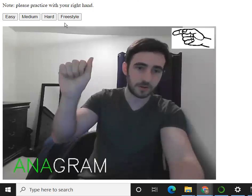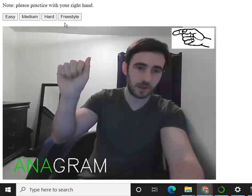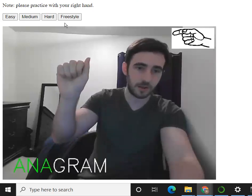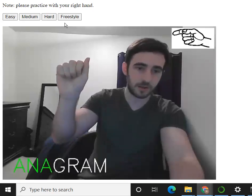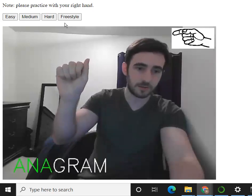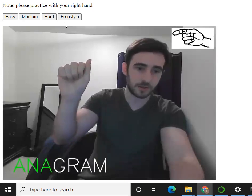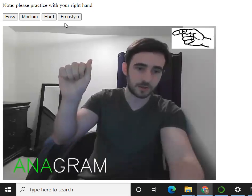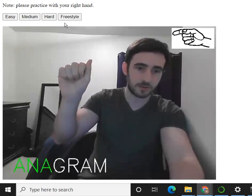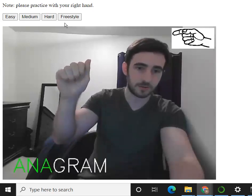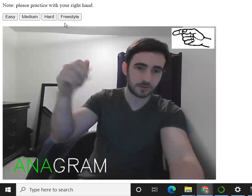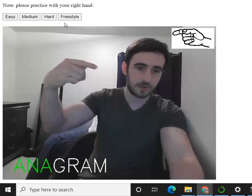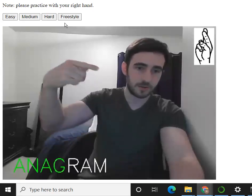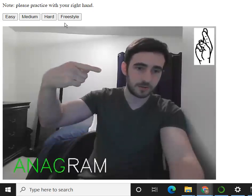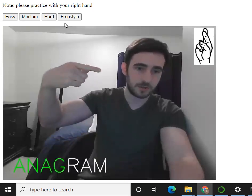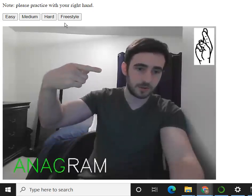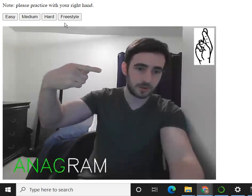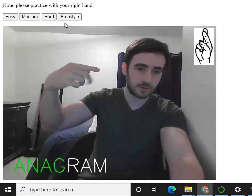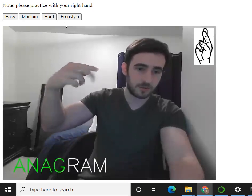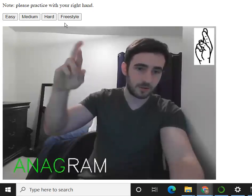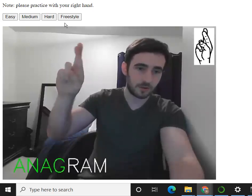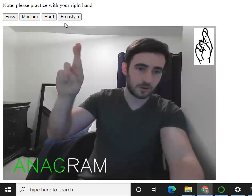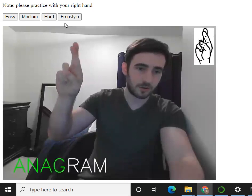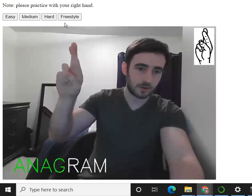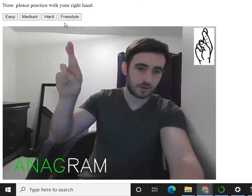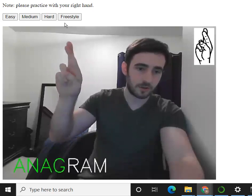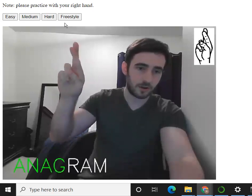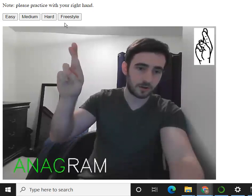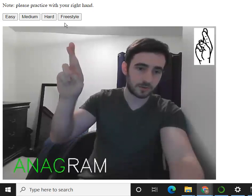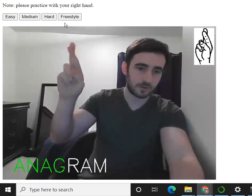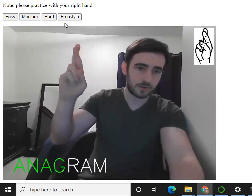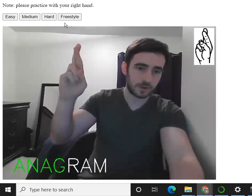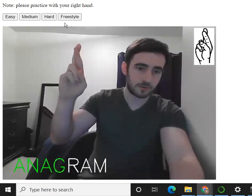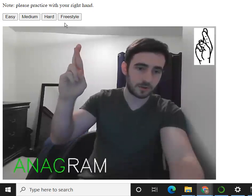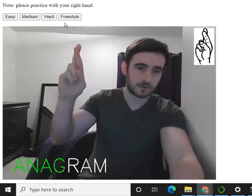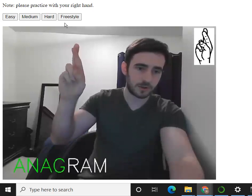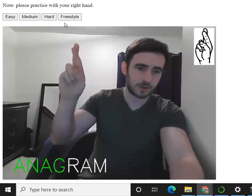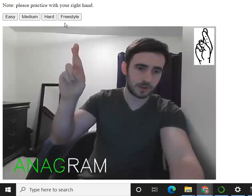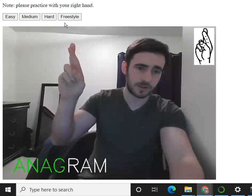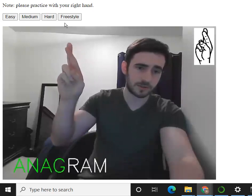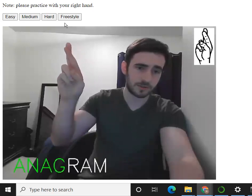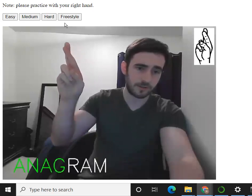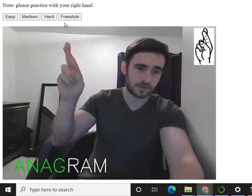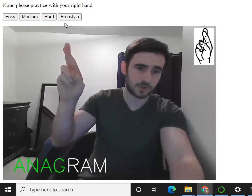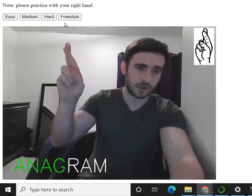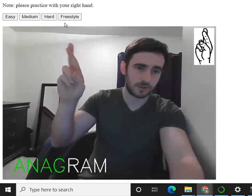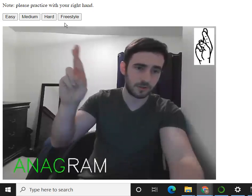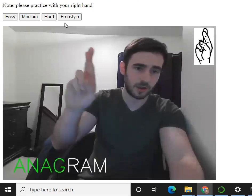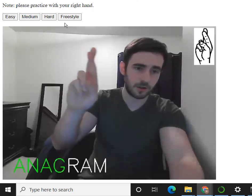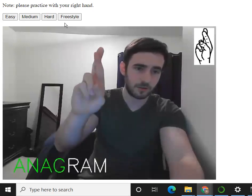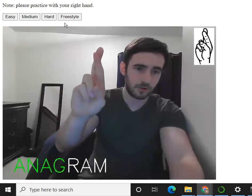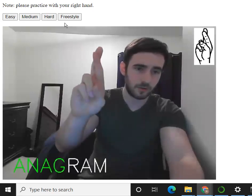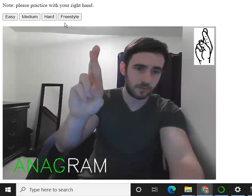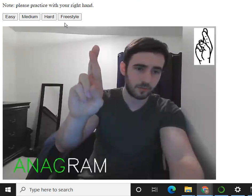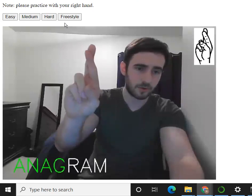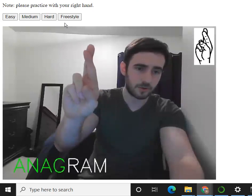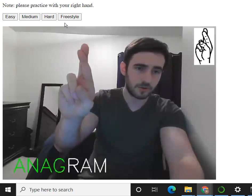do A like it shows, G, then R. I think R is one of the finickier letters. And again, I just have to train the model a